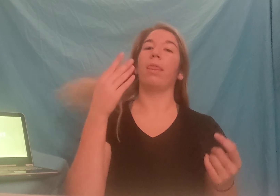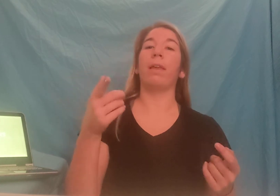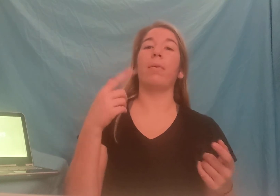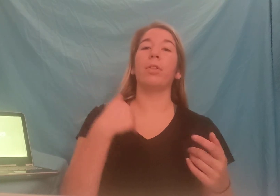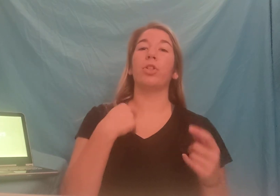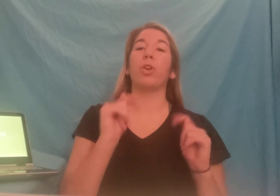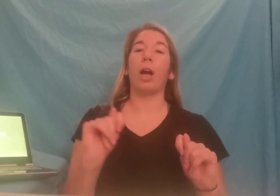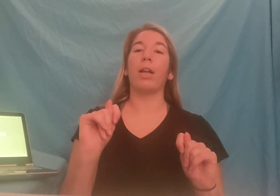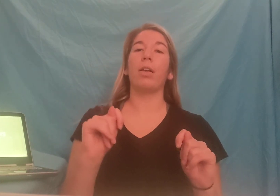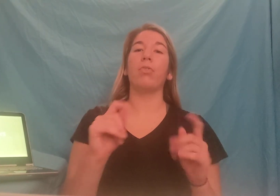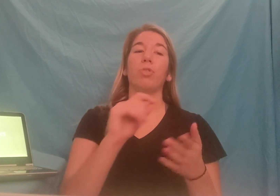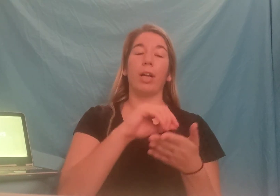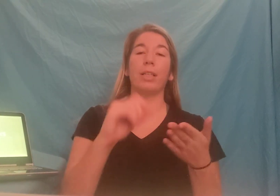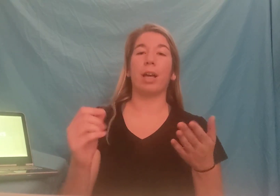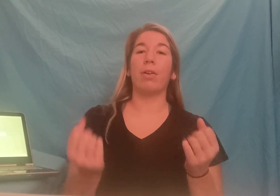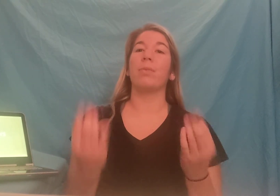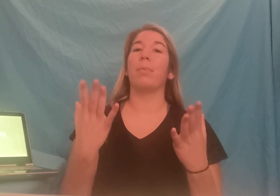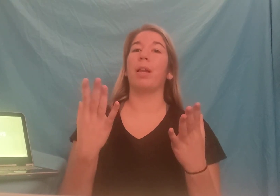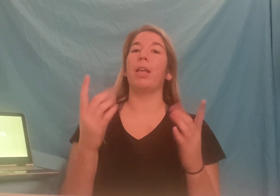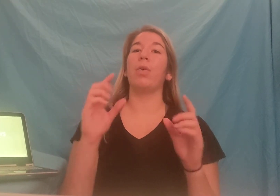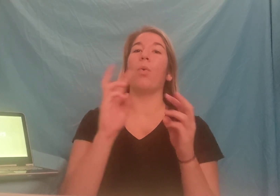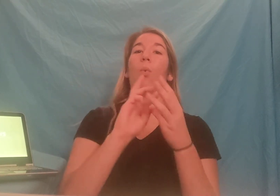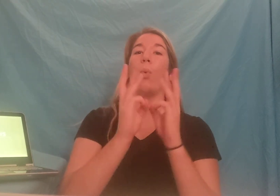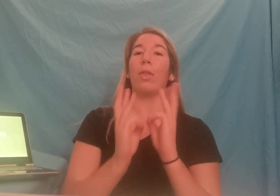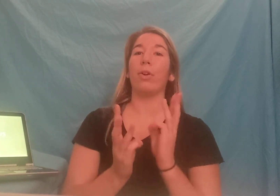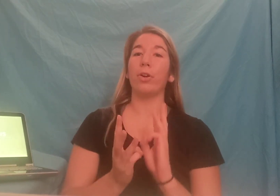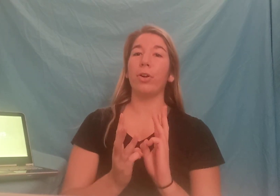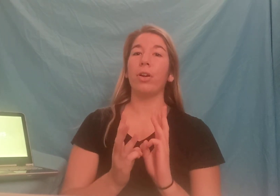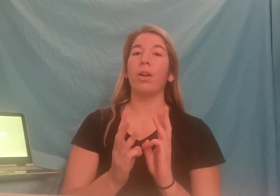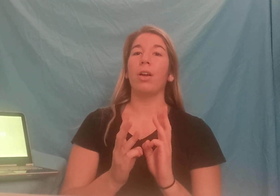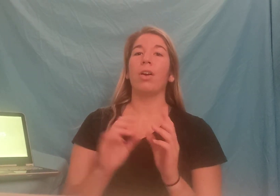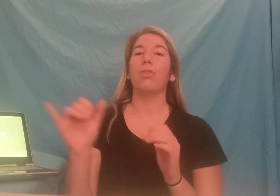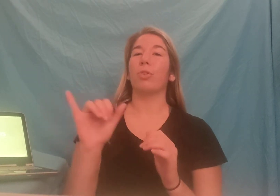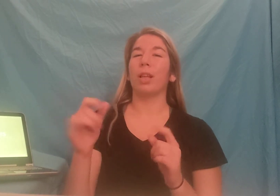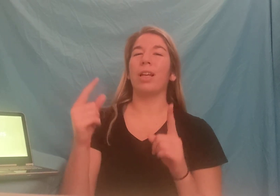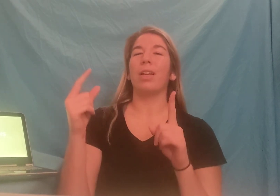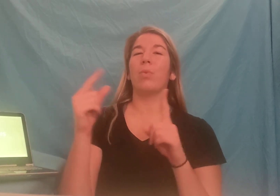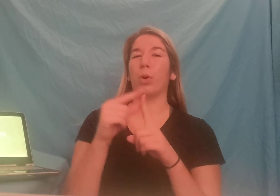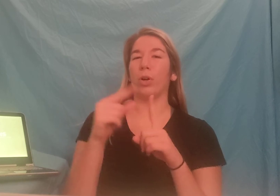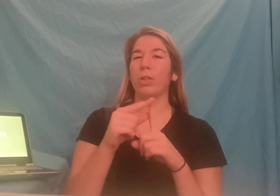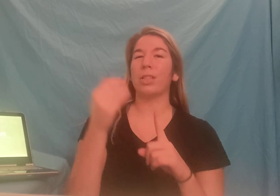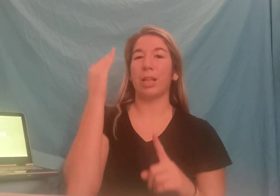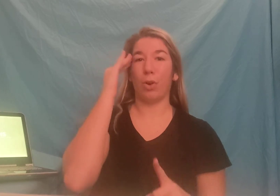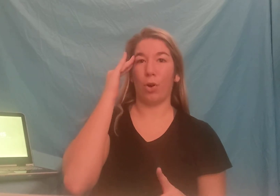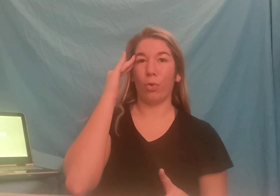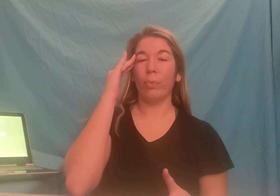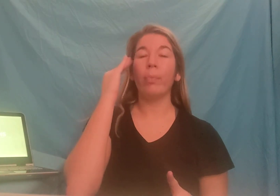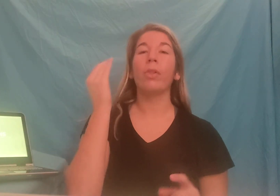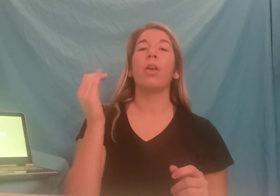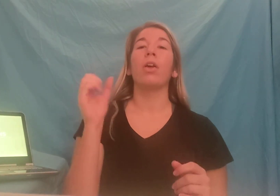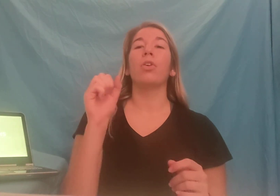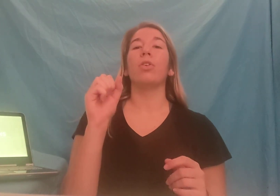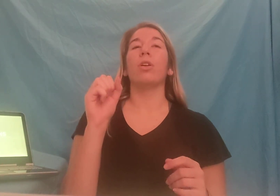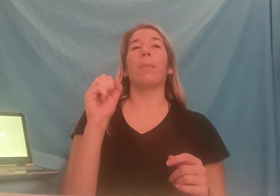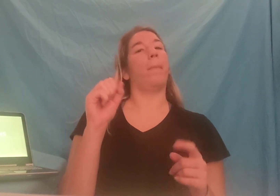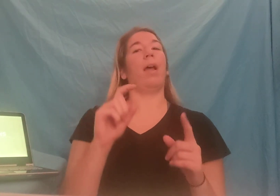they would try to write down as many weather related words as they know.